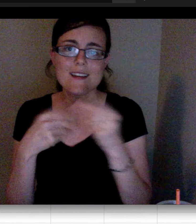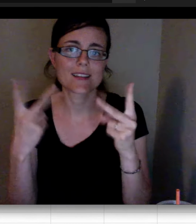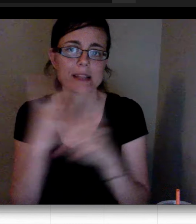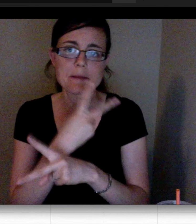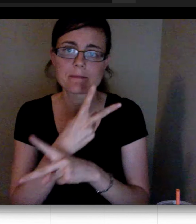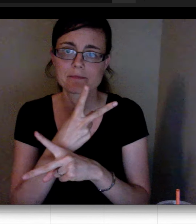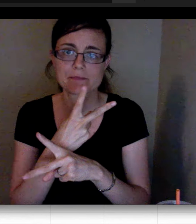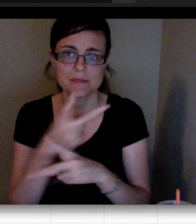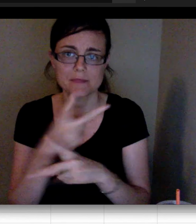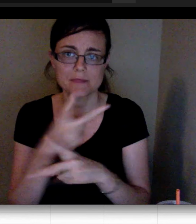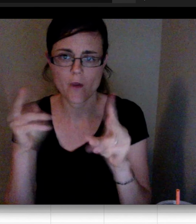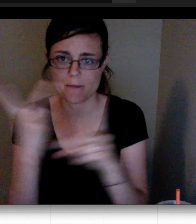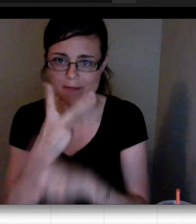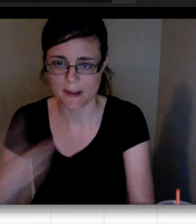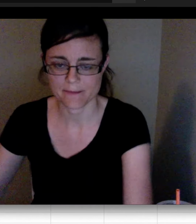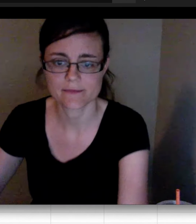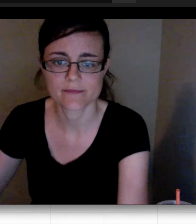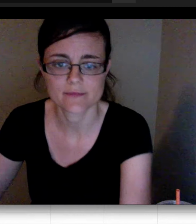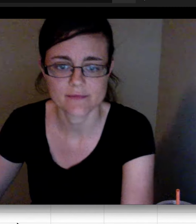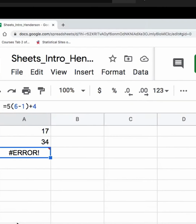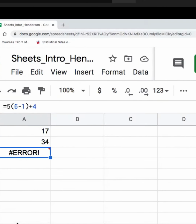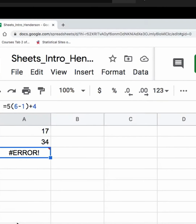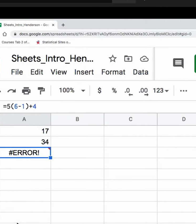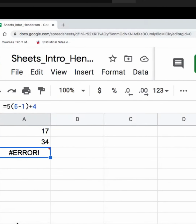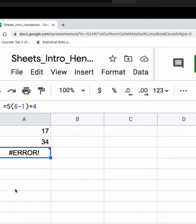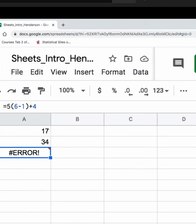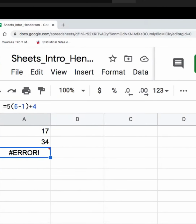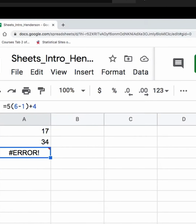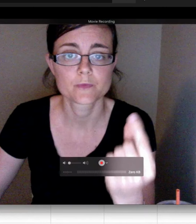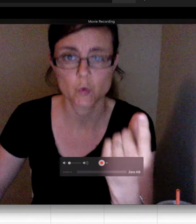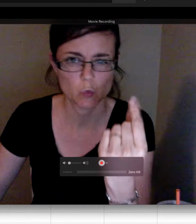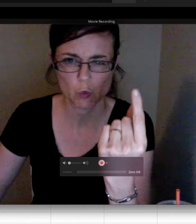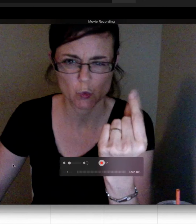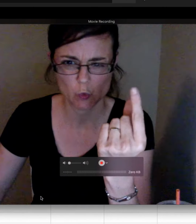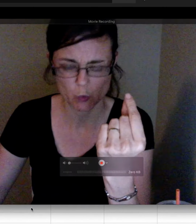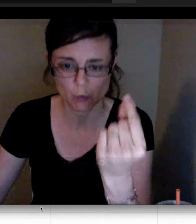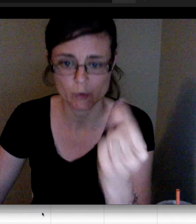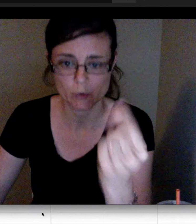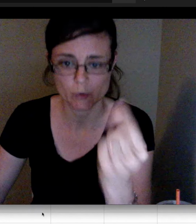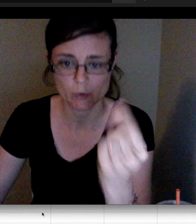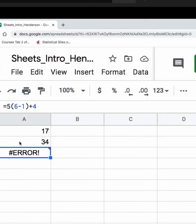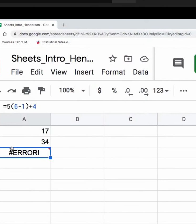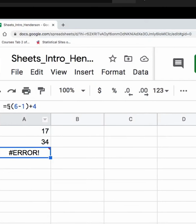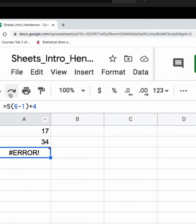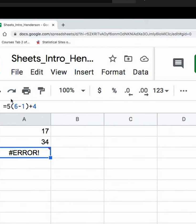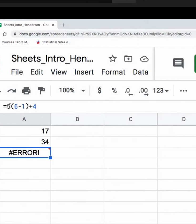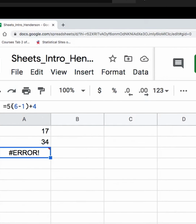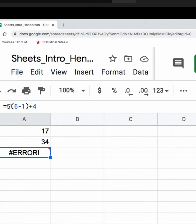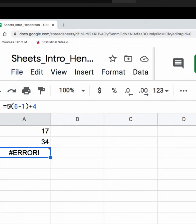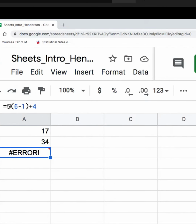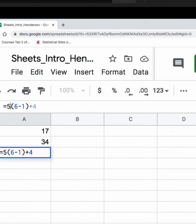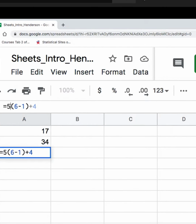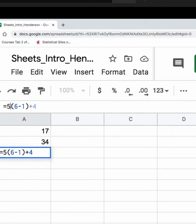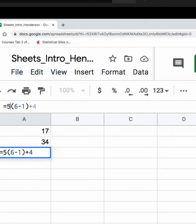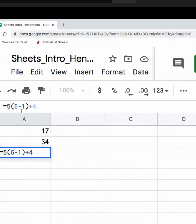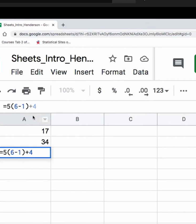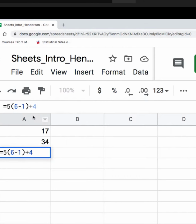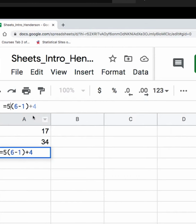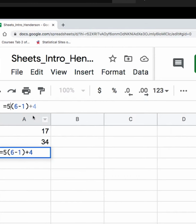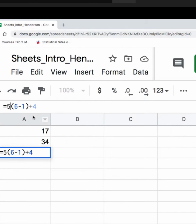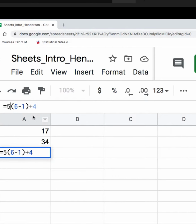You see the error message pop up because you didn't tell it to multiply. The star tells it to multiply.